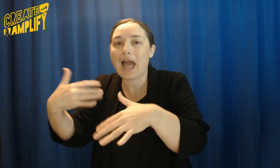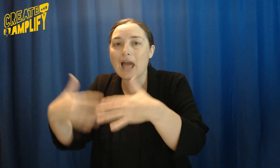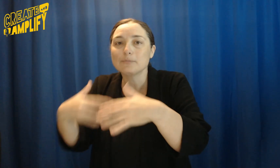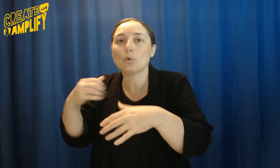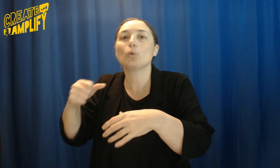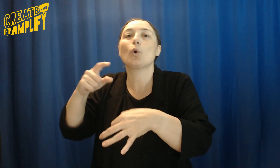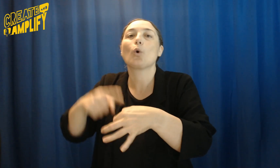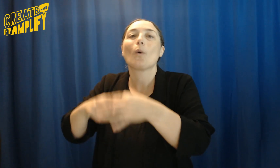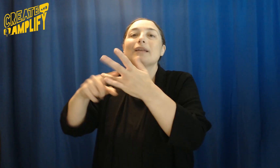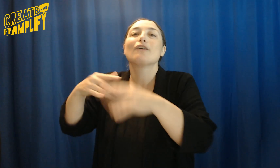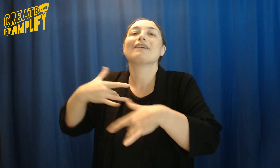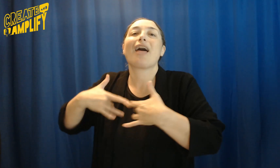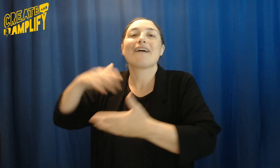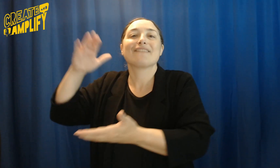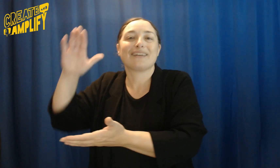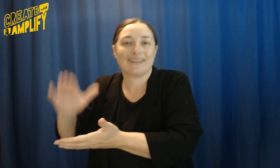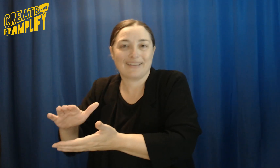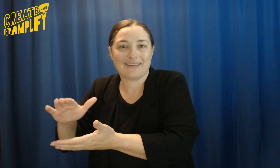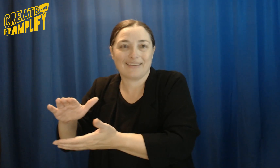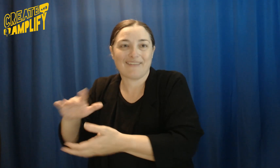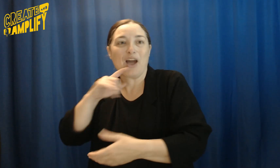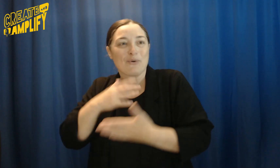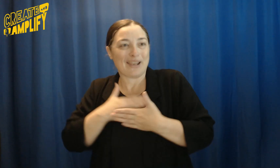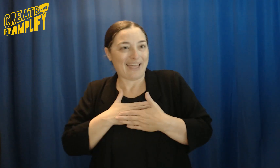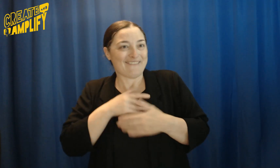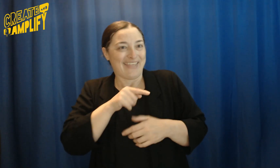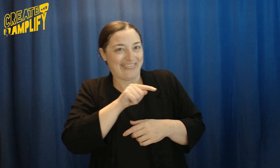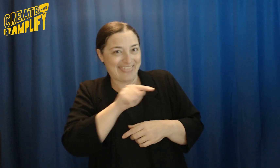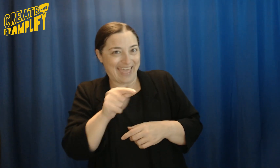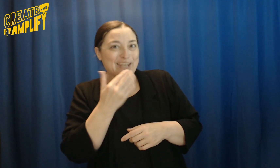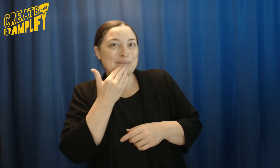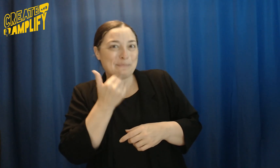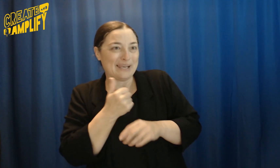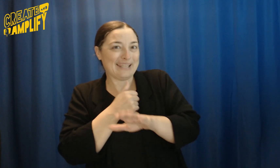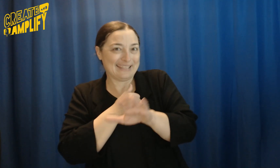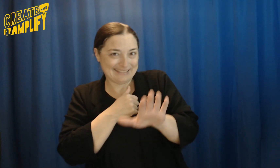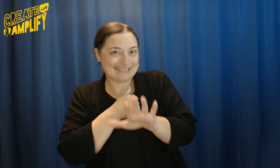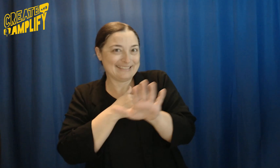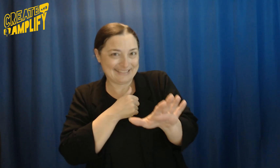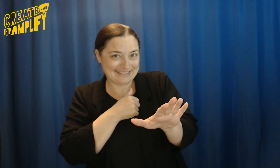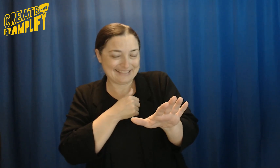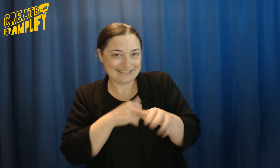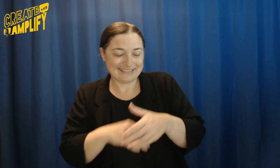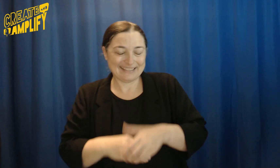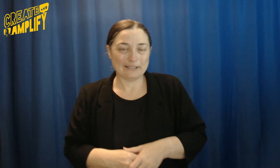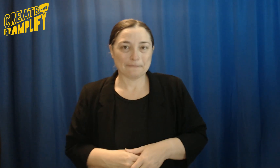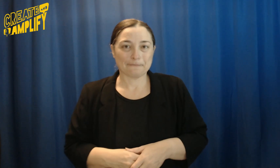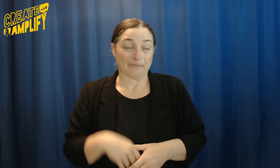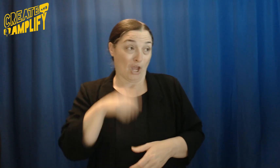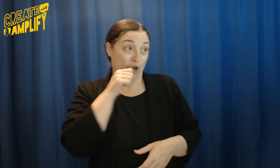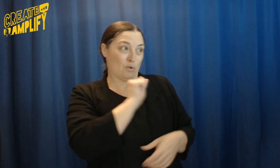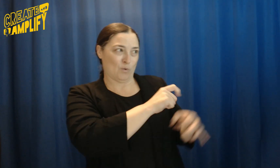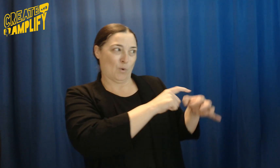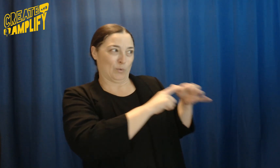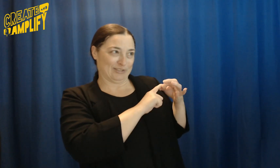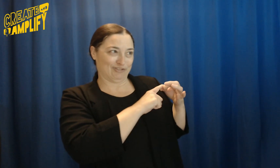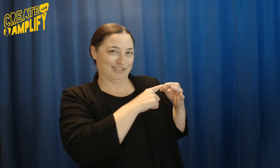I'd love to hear in these questions. I'll come back to your question to me through that little side